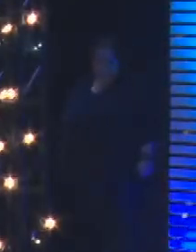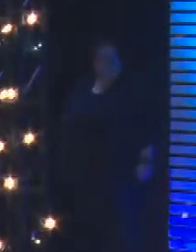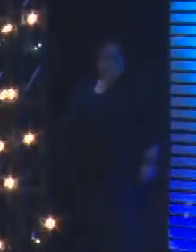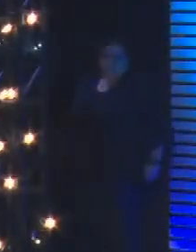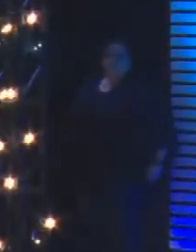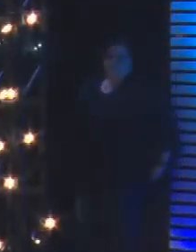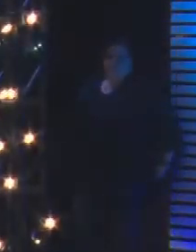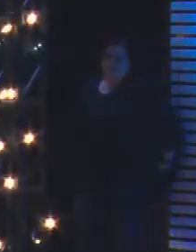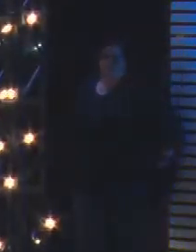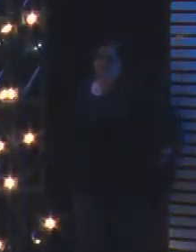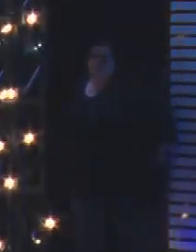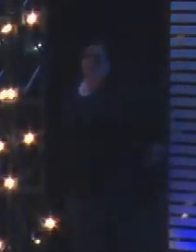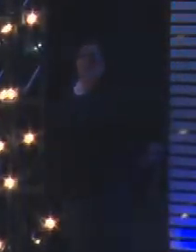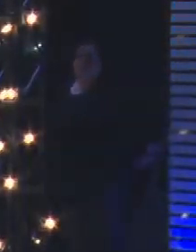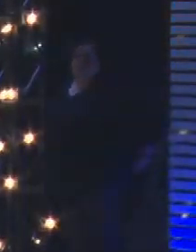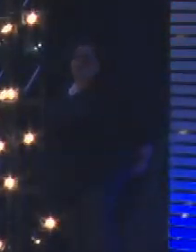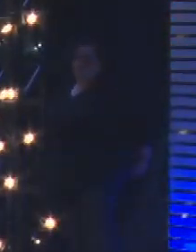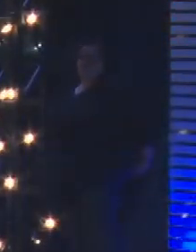Where is he?